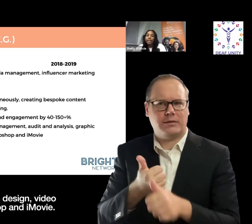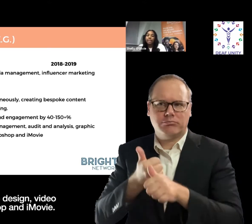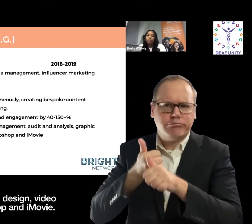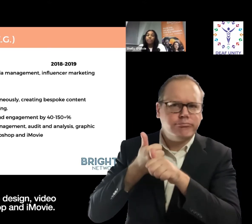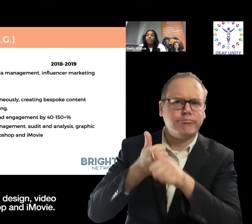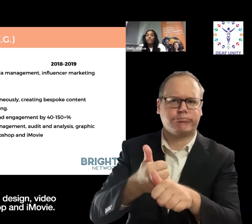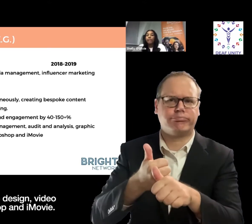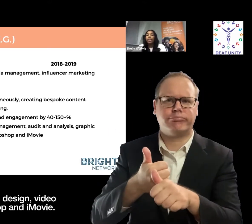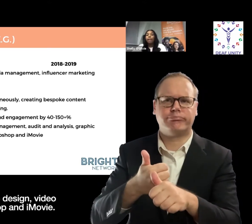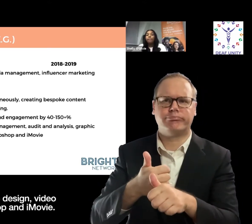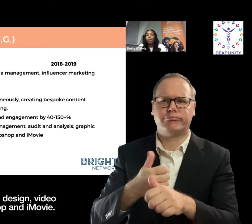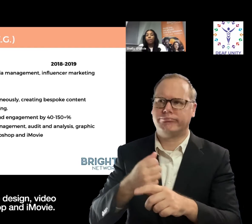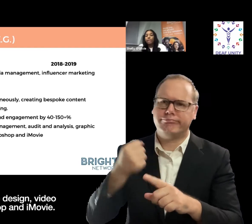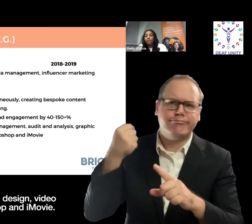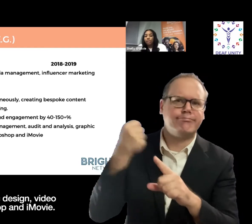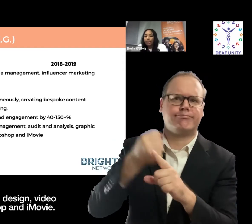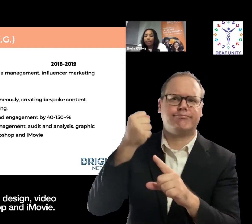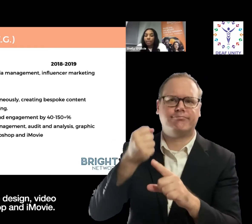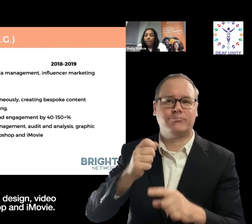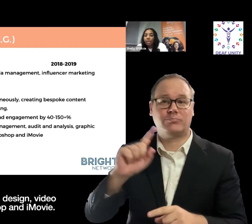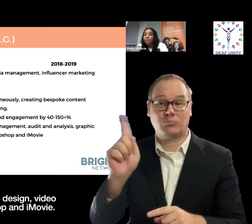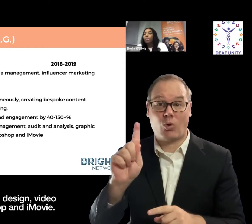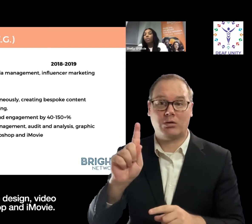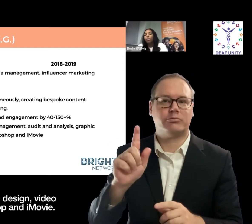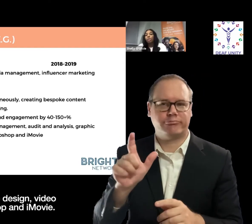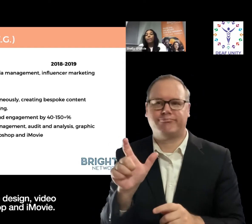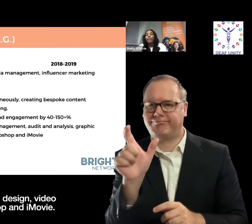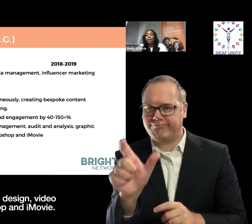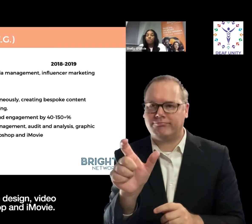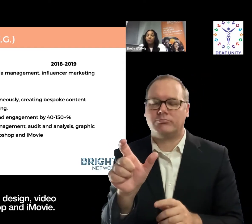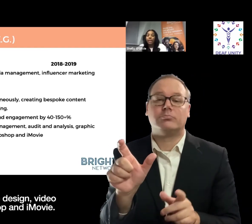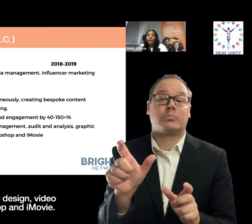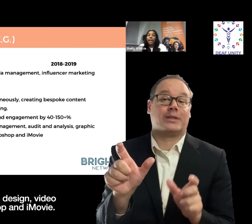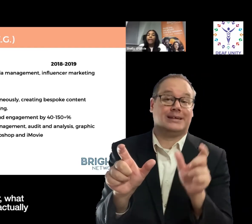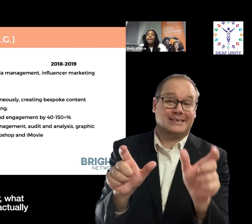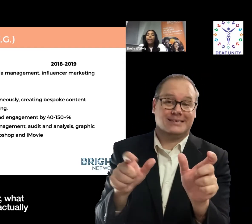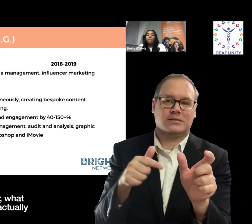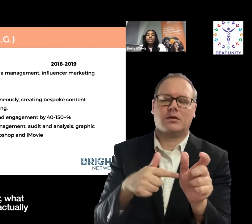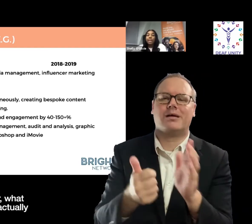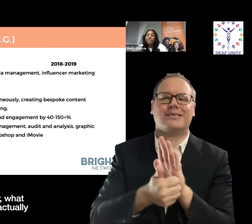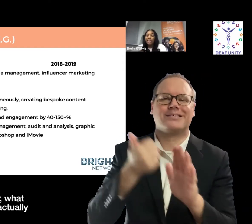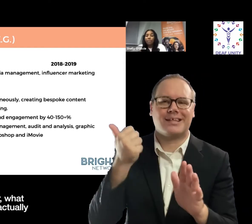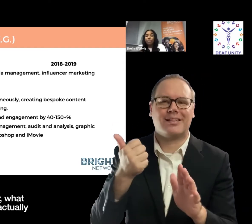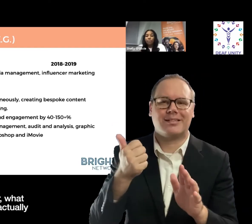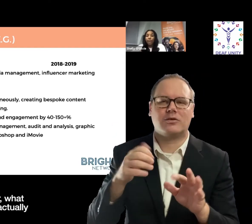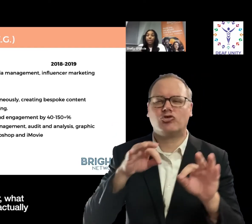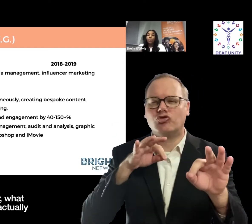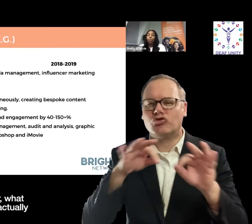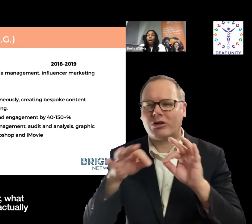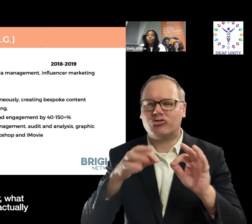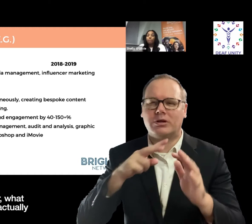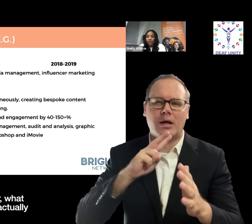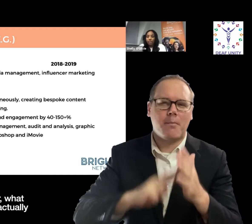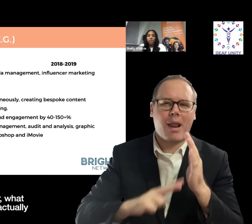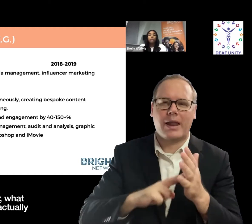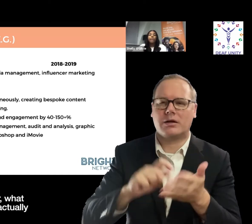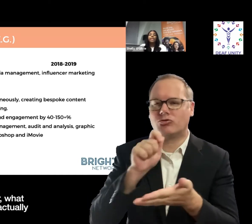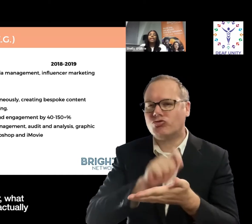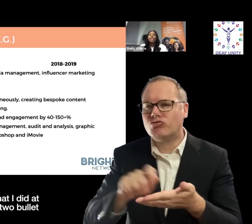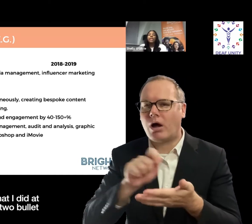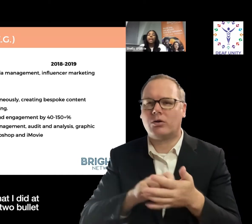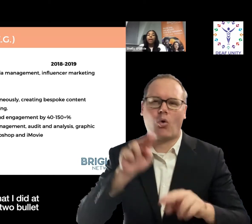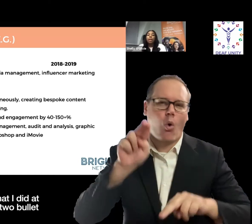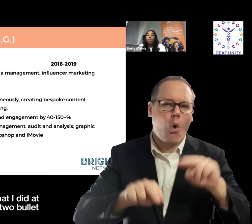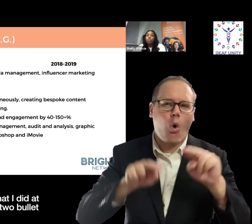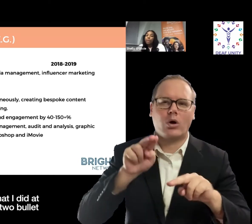audit analysis, graphic design, video editing using Canva, Adobe, Photoshop, and iMovie. Now, to take this even further, what I would recommend doing